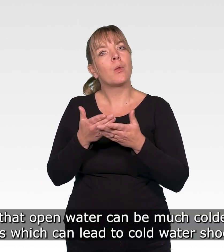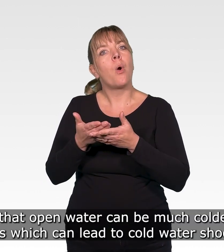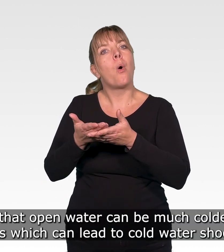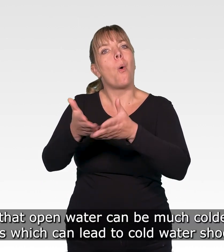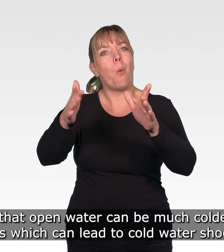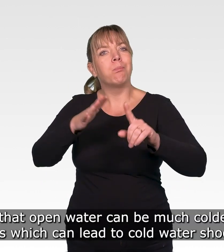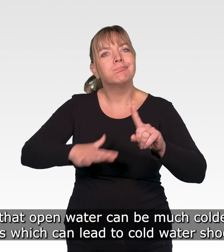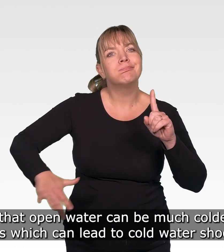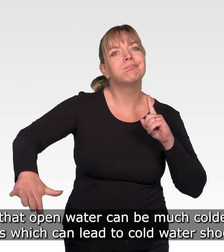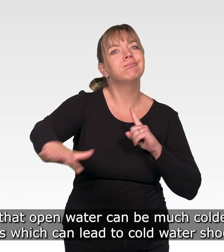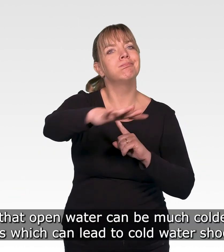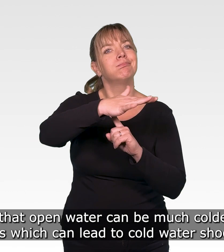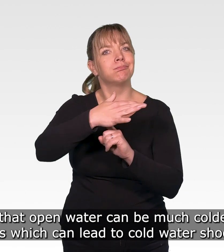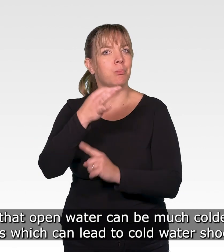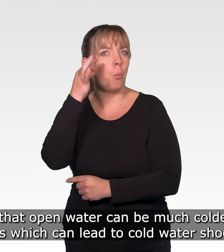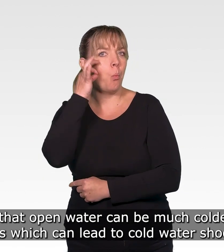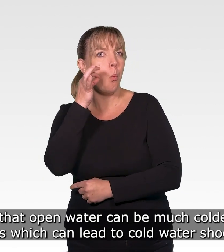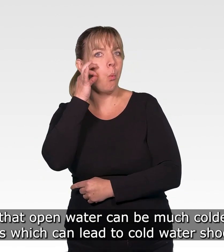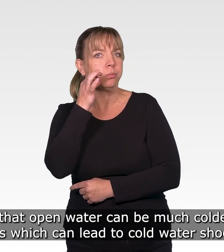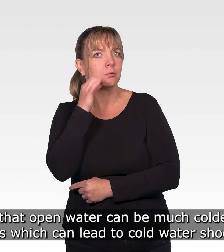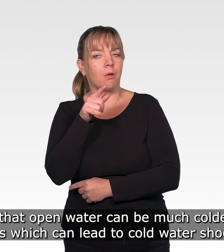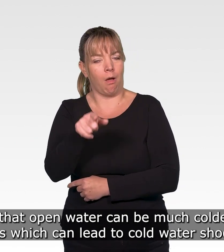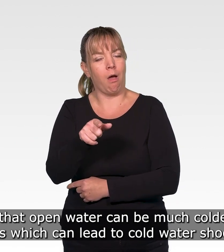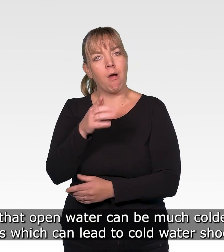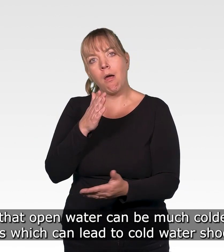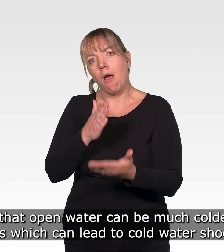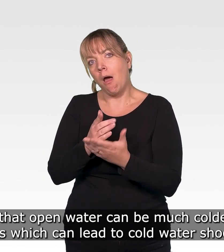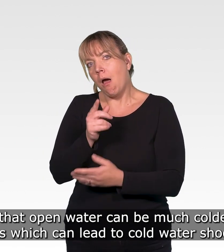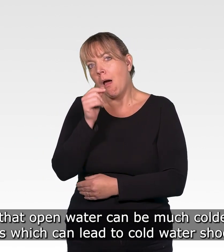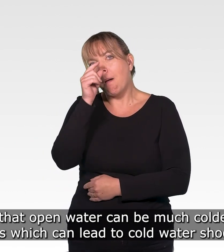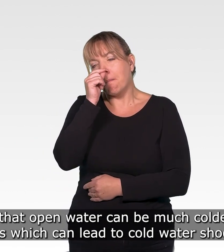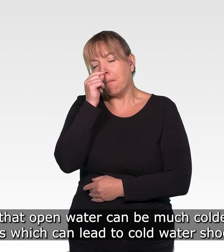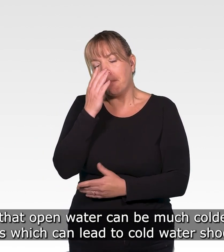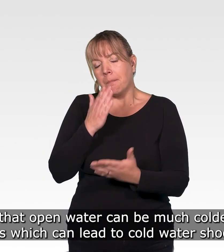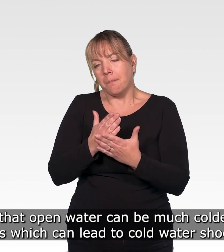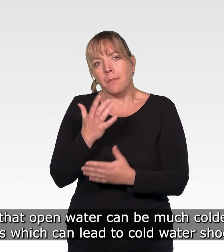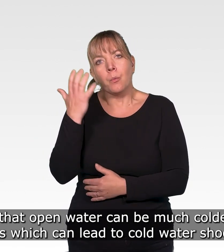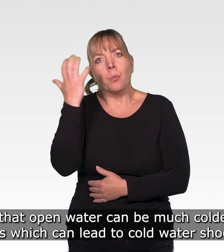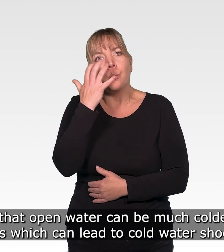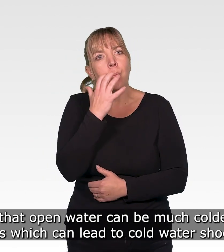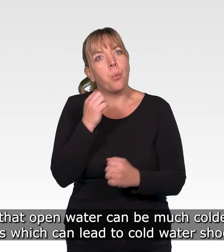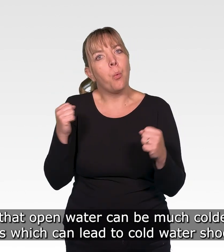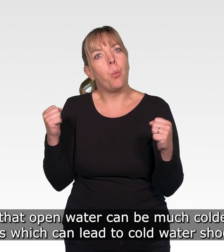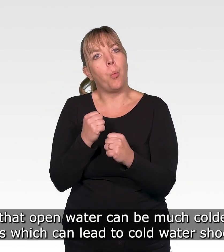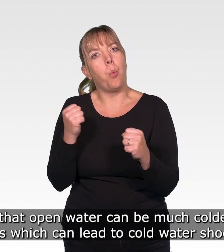Be aware that open water can be much colder than it looks, which can lead to cold water shock.